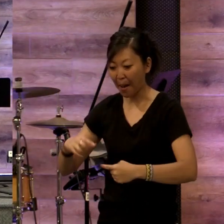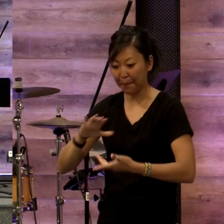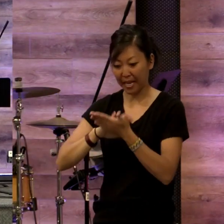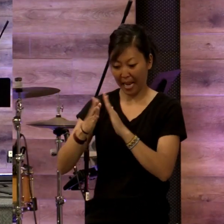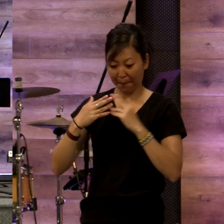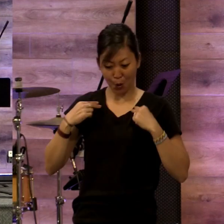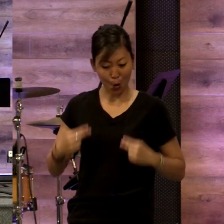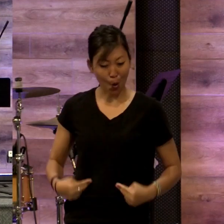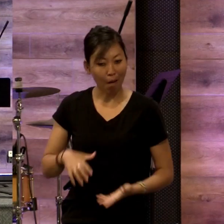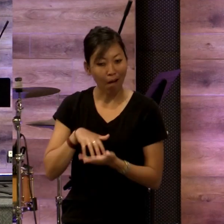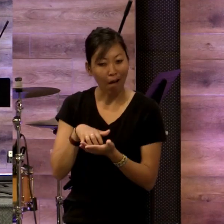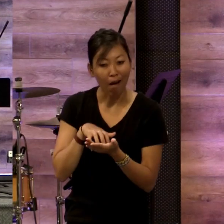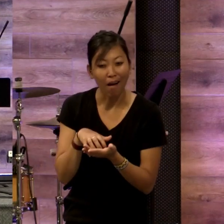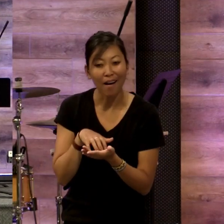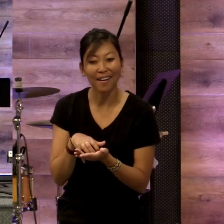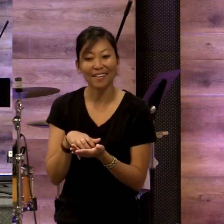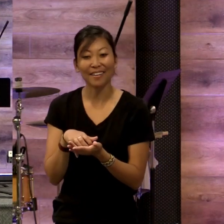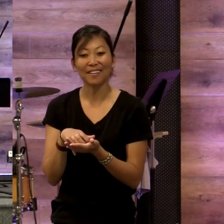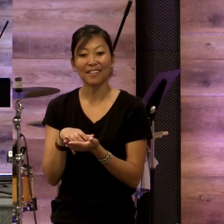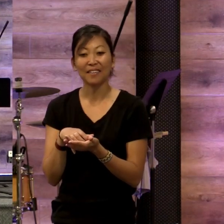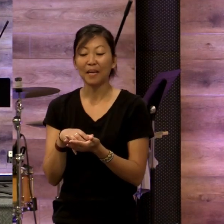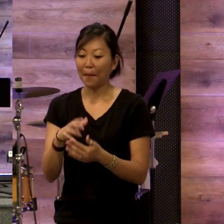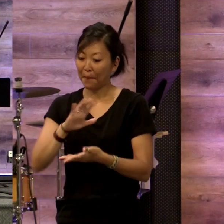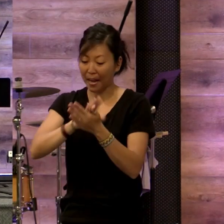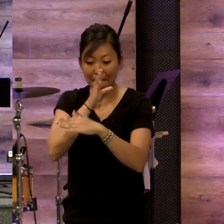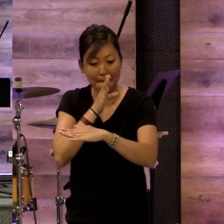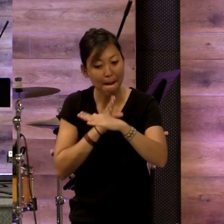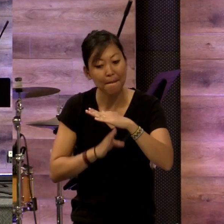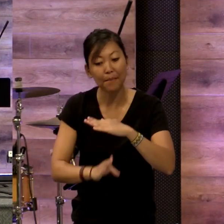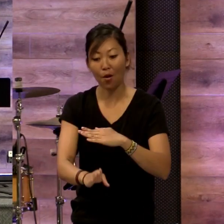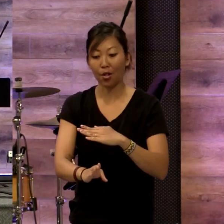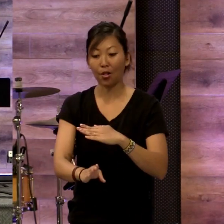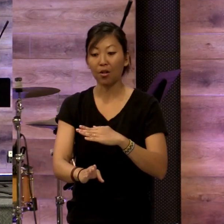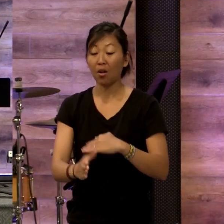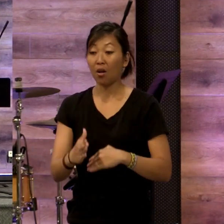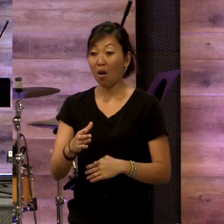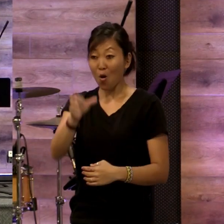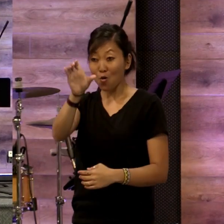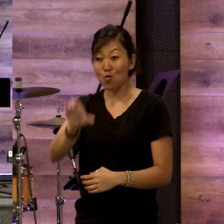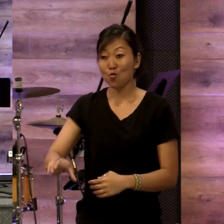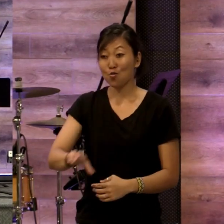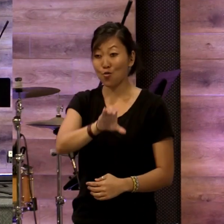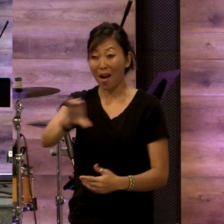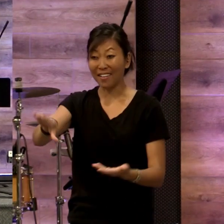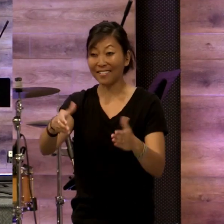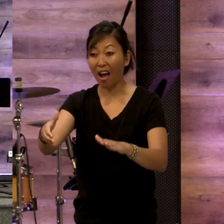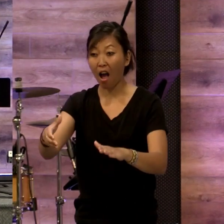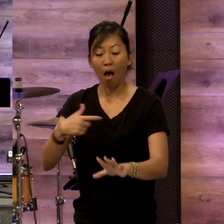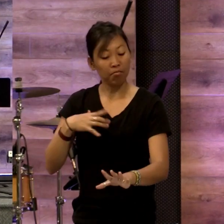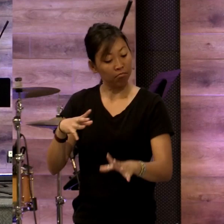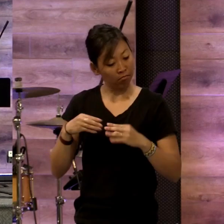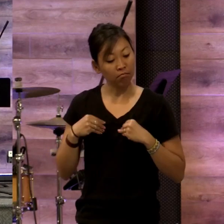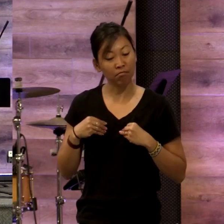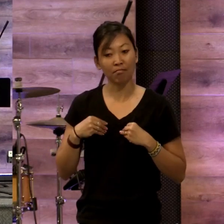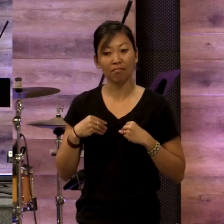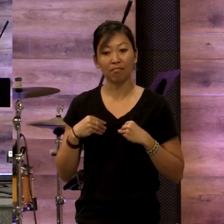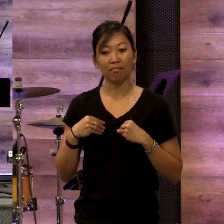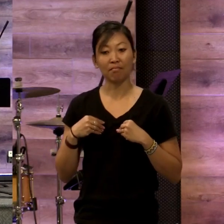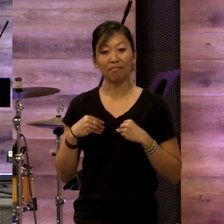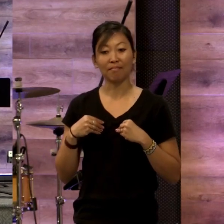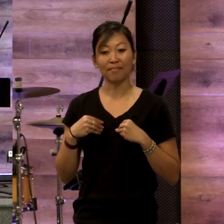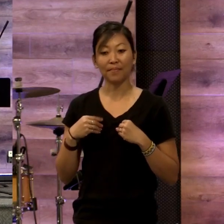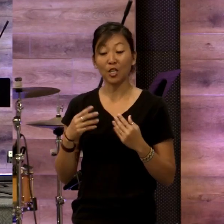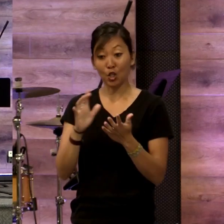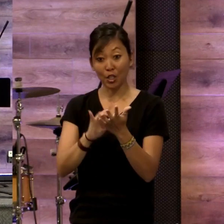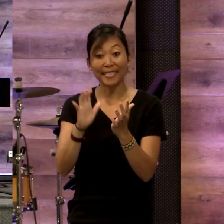men, and being found in human form, he humbled himself by becoming obedient to the point of death, even death on a cross." See,